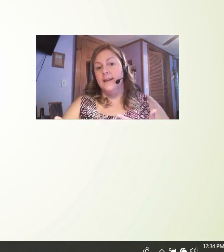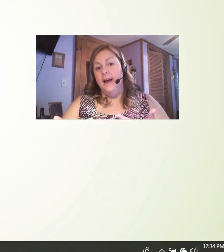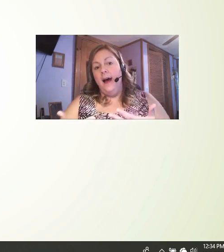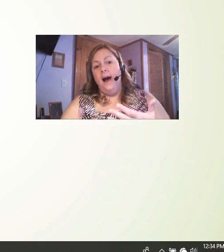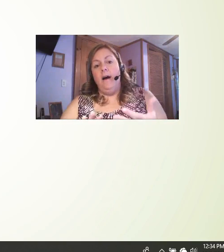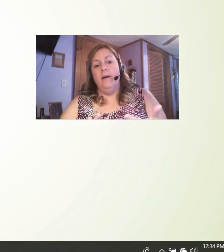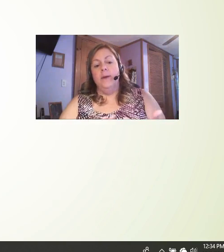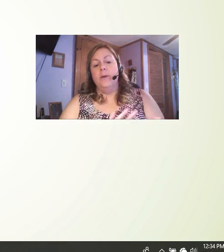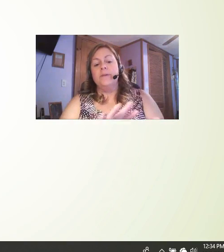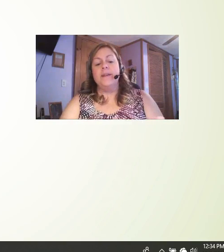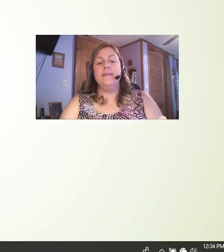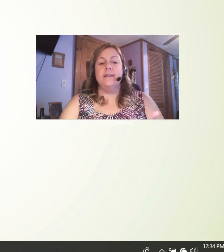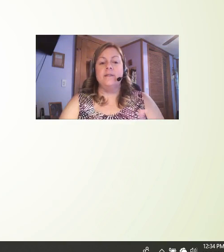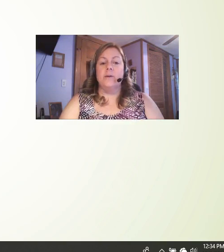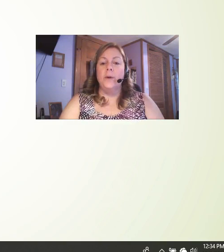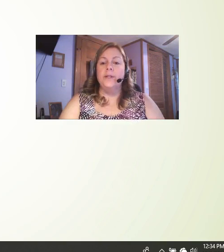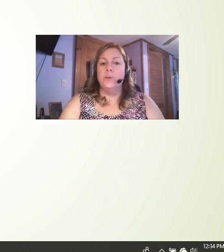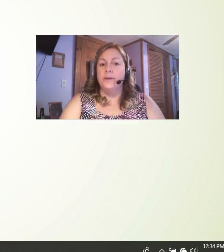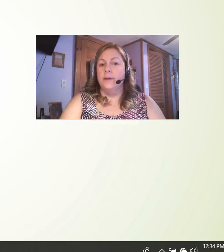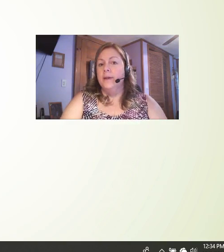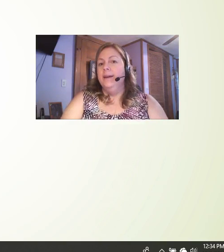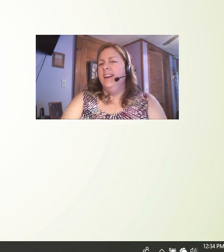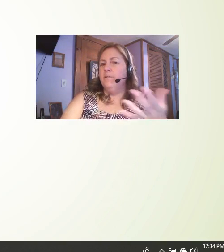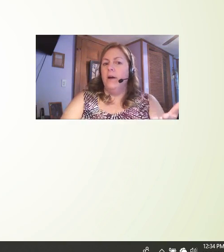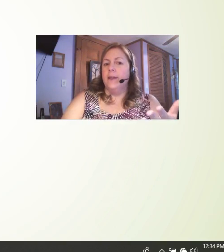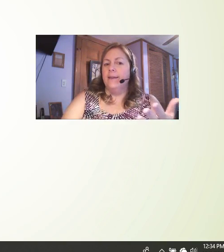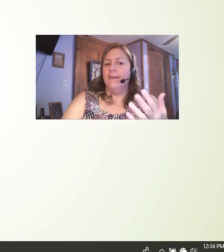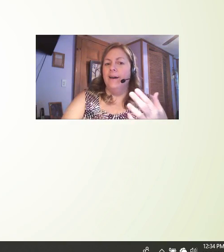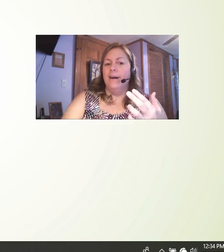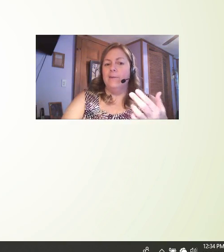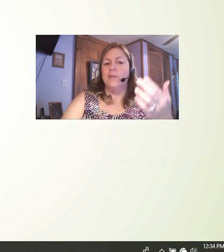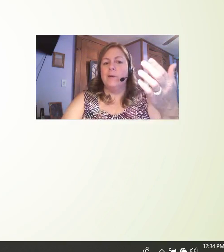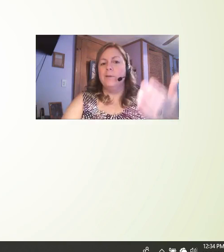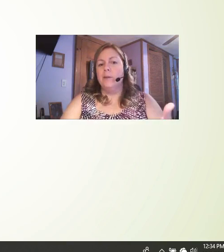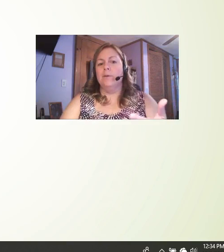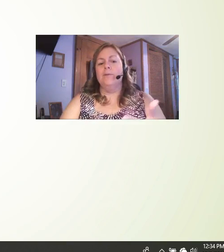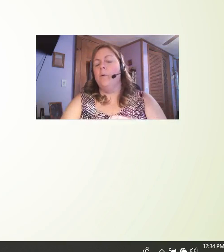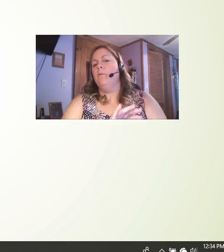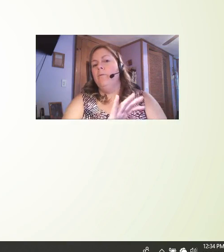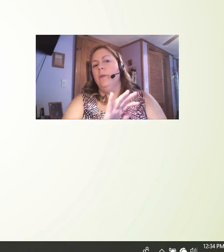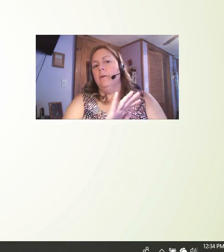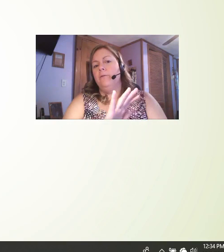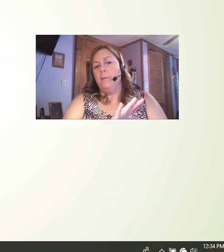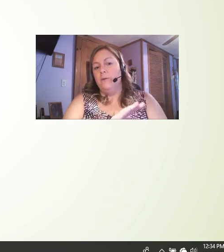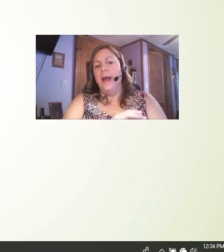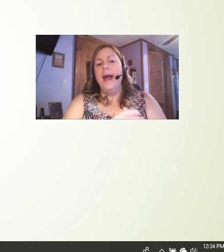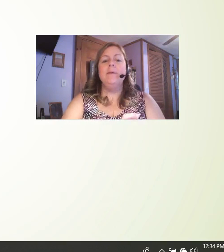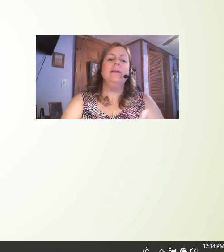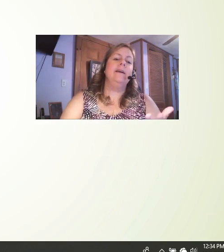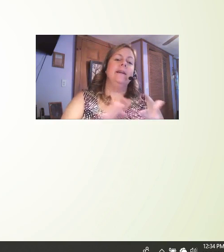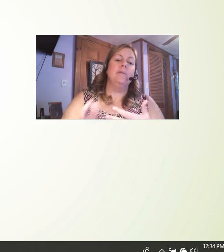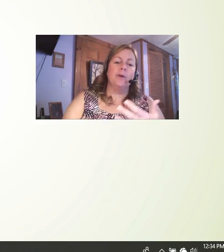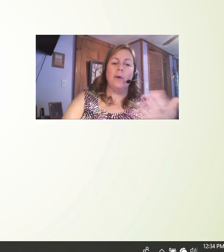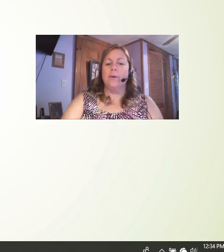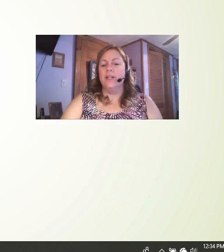sentences, and those sentences are going to end up involving some type of the family